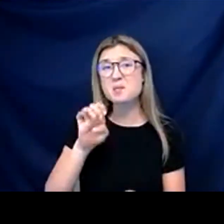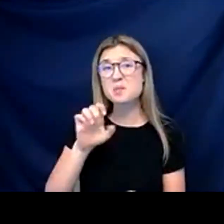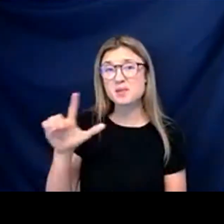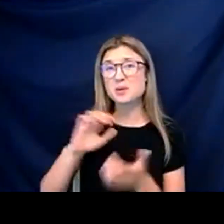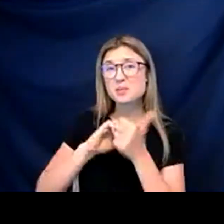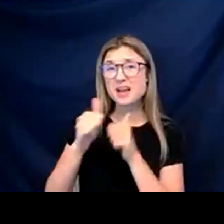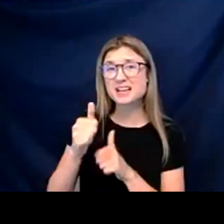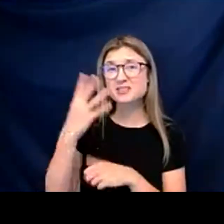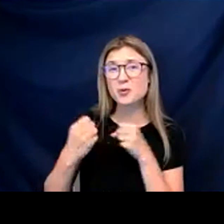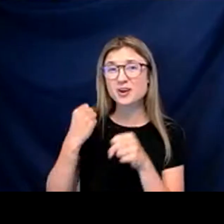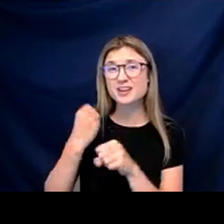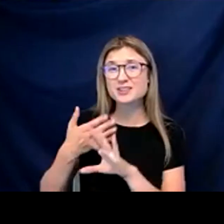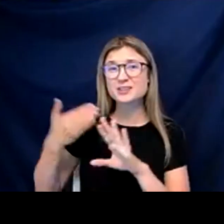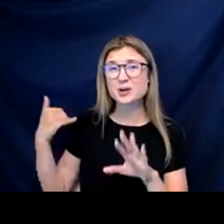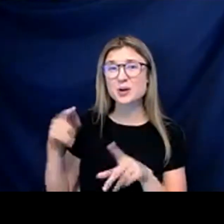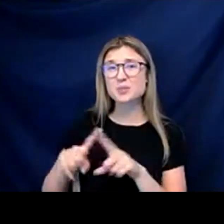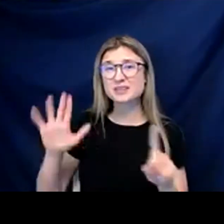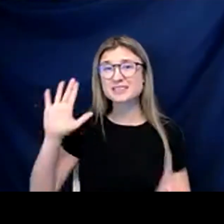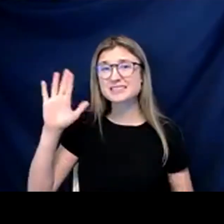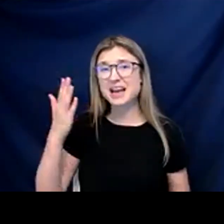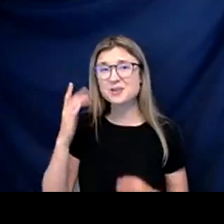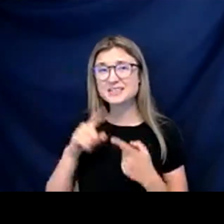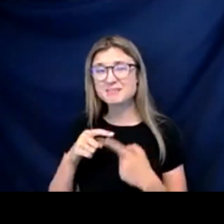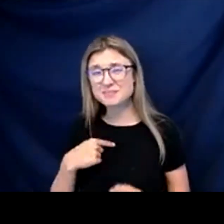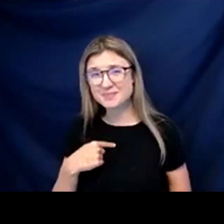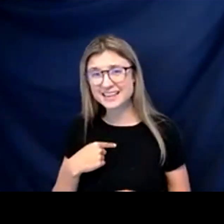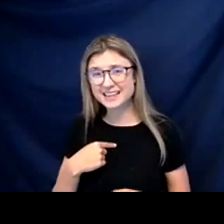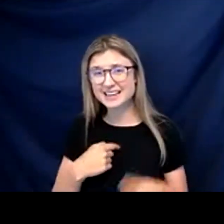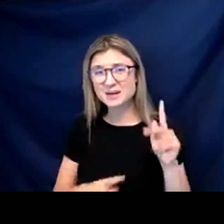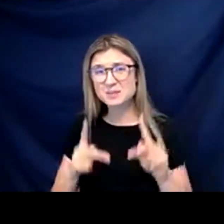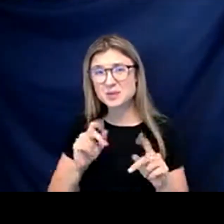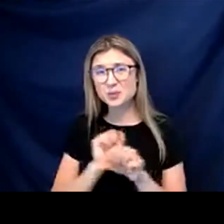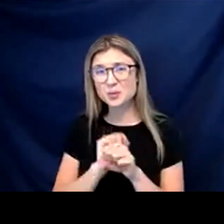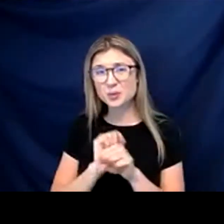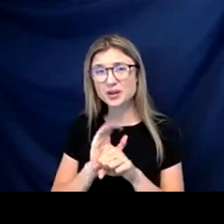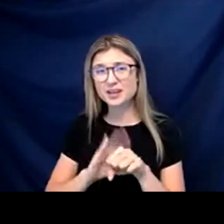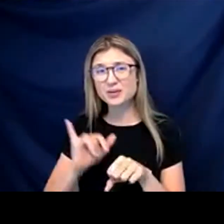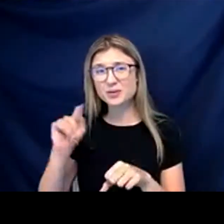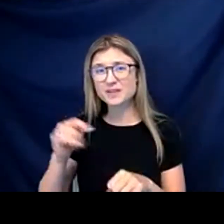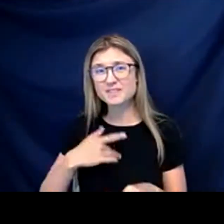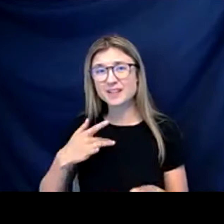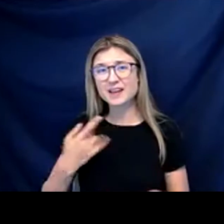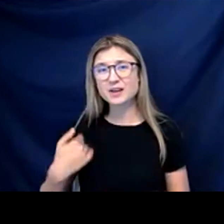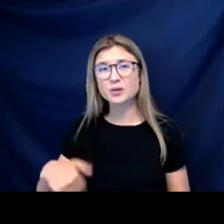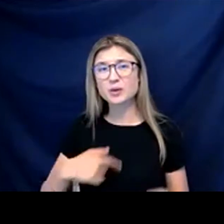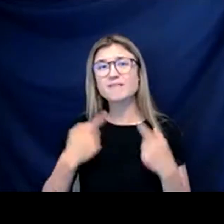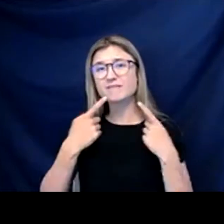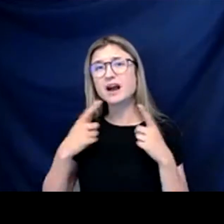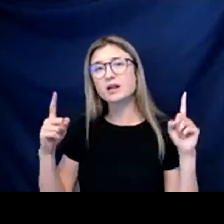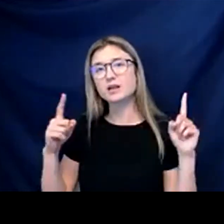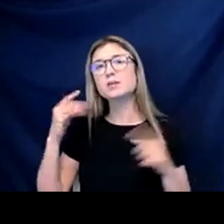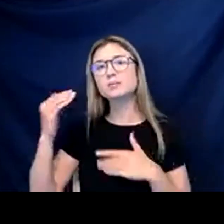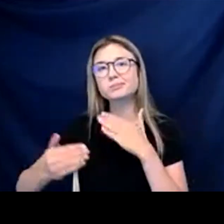But it sounded to me anyways that the folks working on it feel like we're starting to finally make some progress.